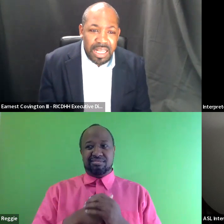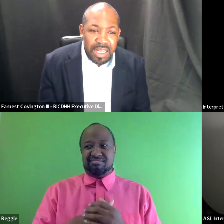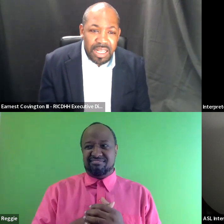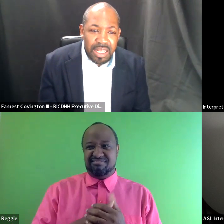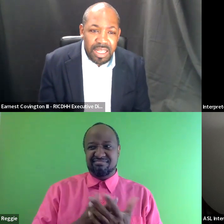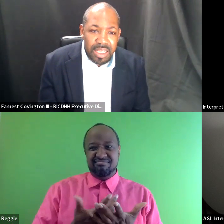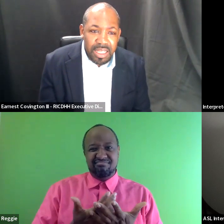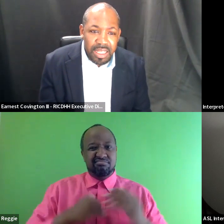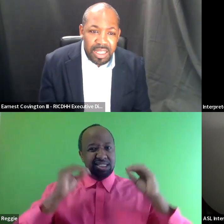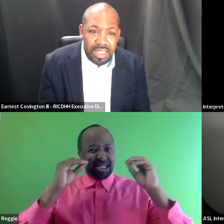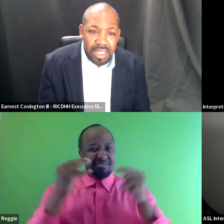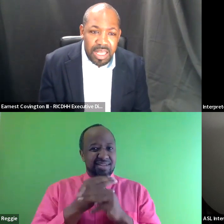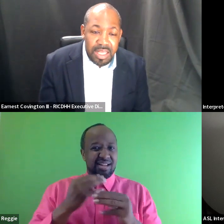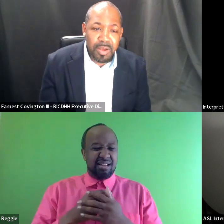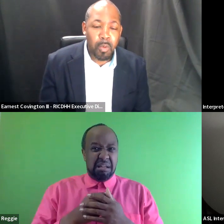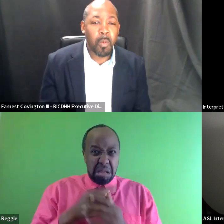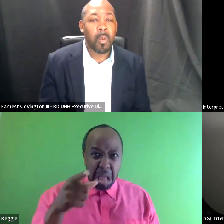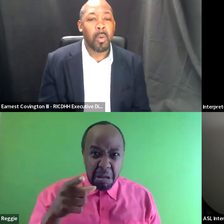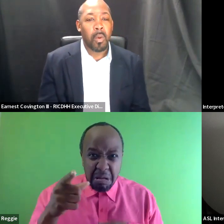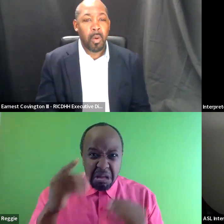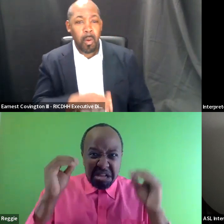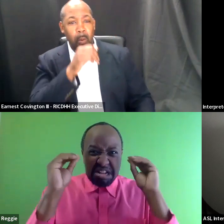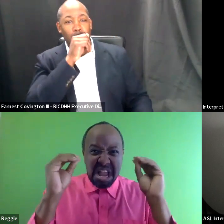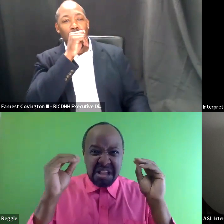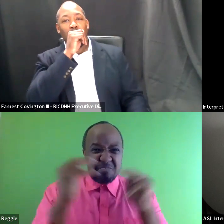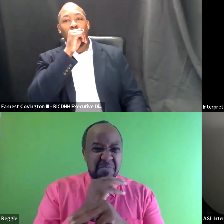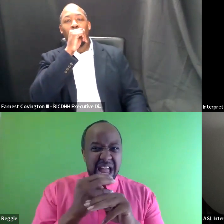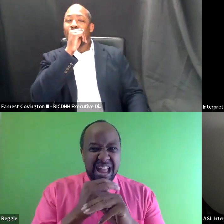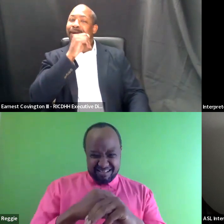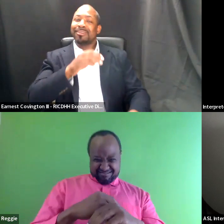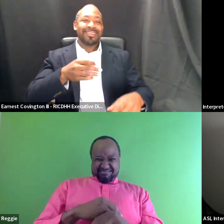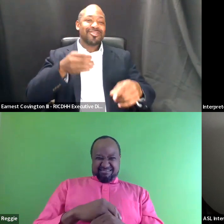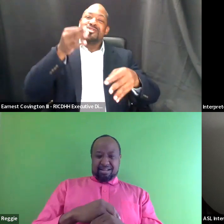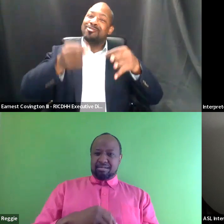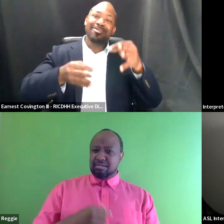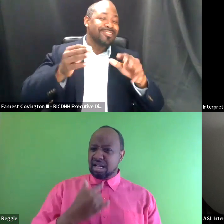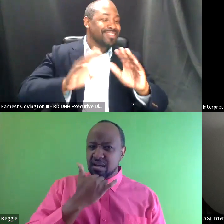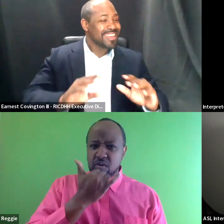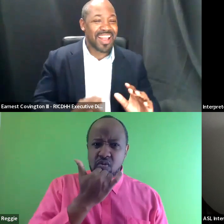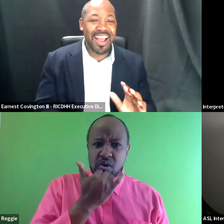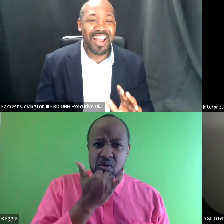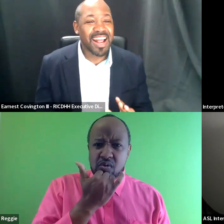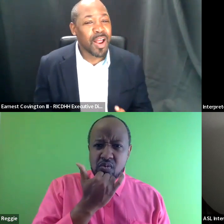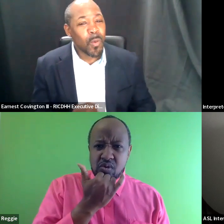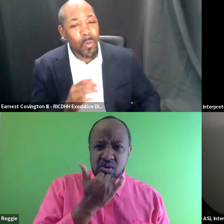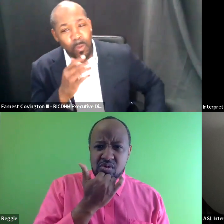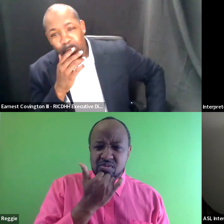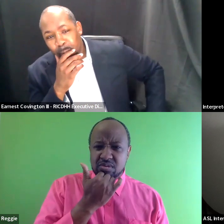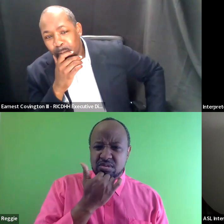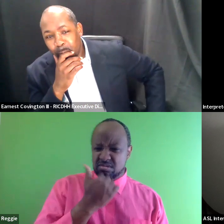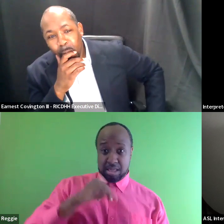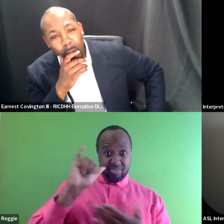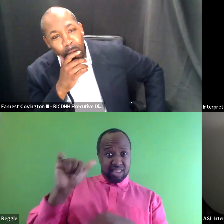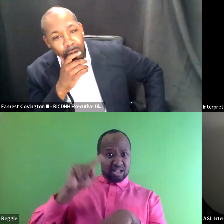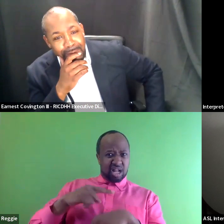me. I mean, I'm going to teach math. And the response would be like, what? You're going to be teaching